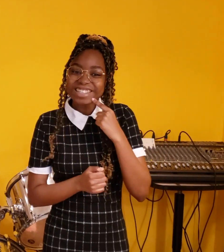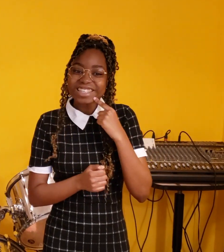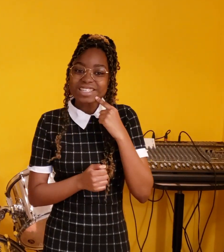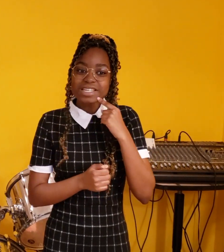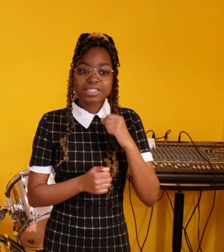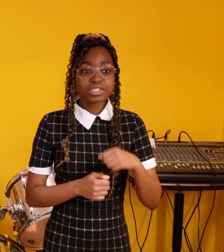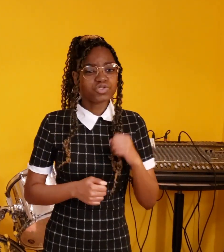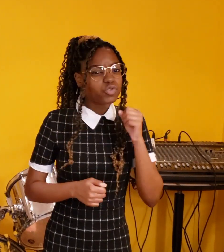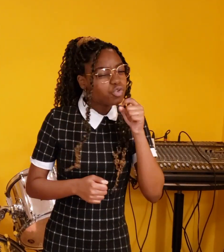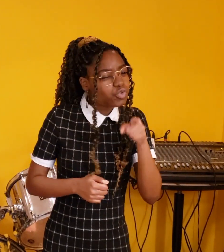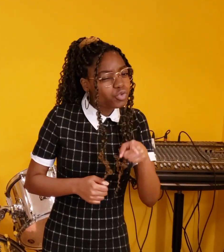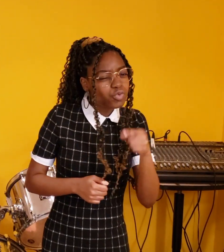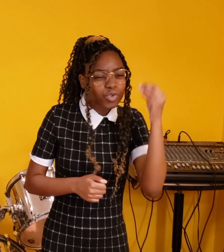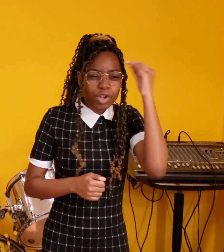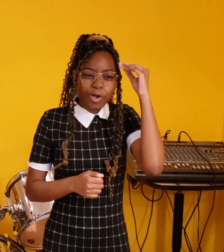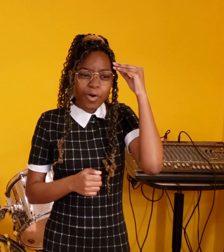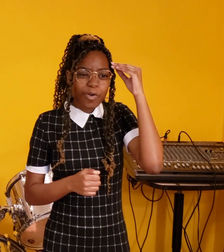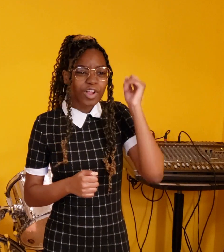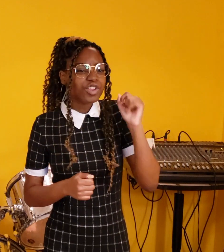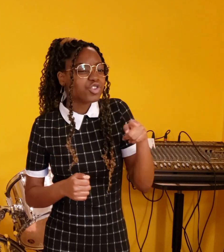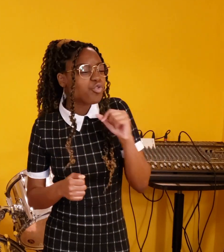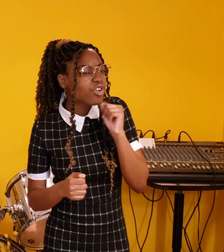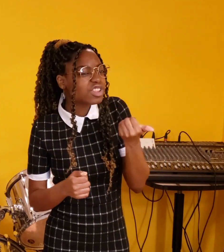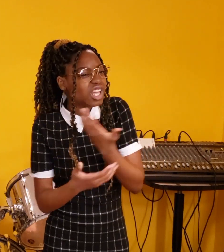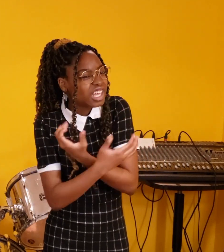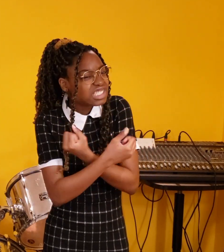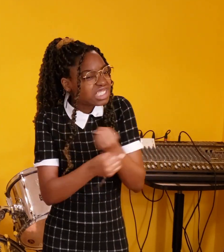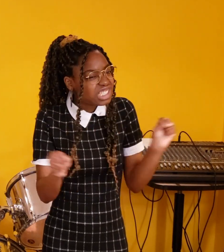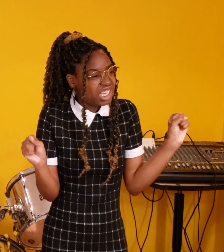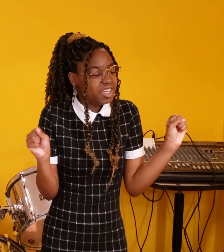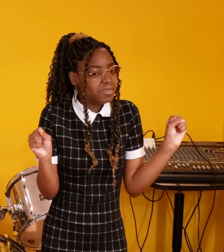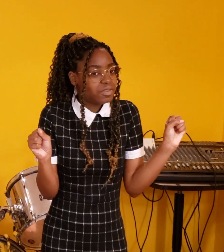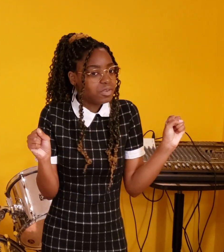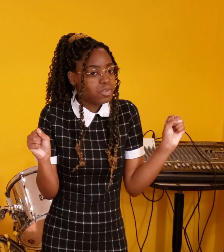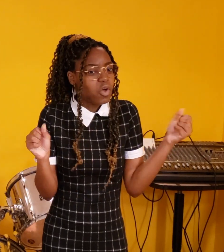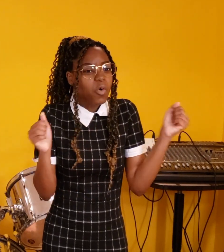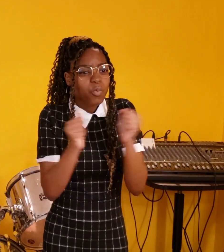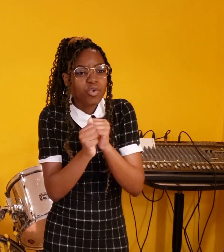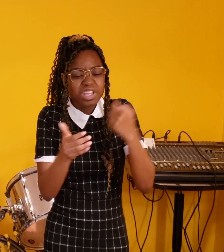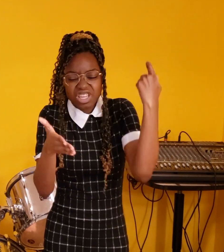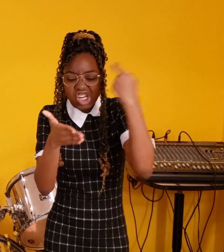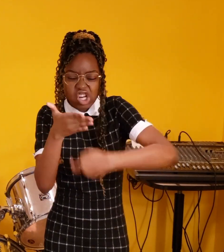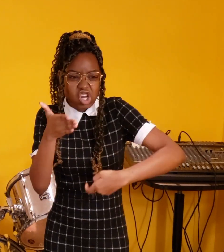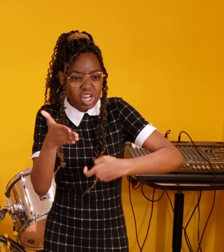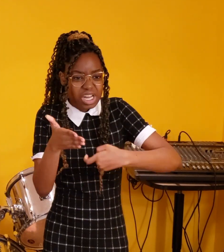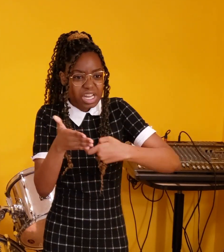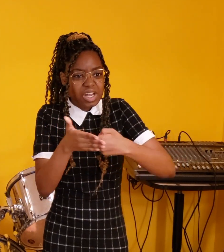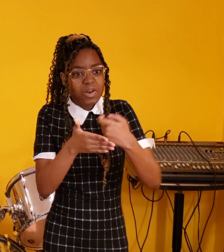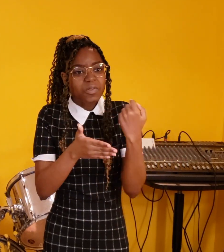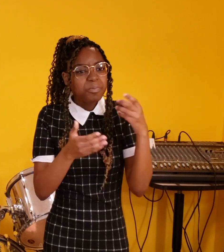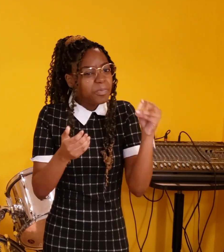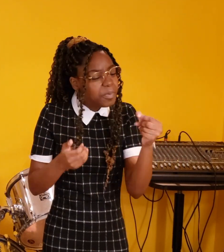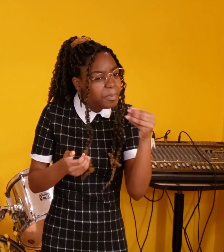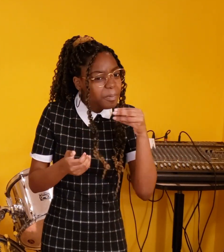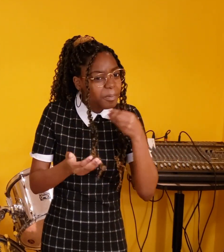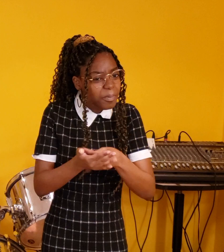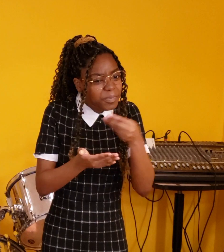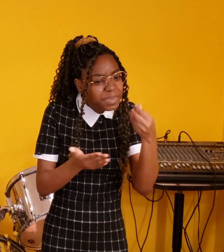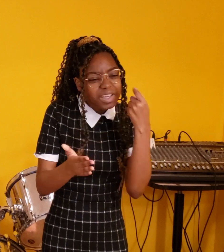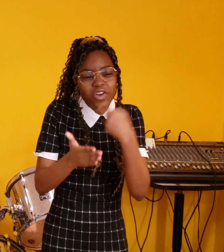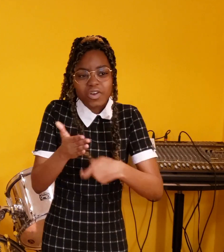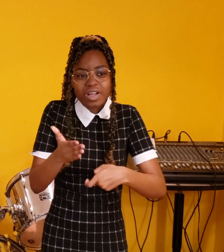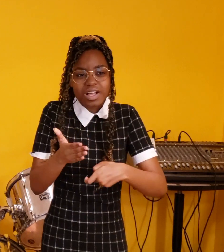for as much as you know that you were not bought, saved, redeemed with corruptible things like silver and